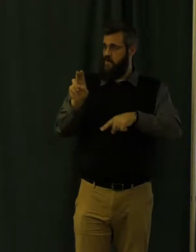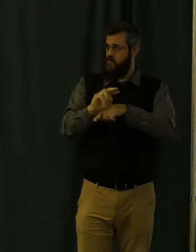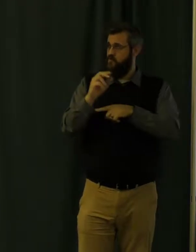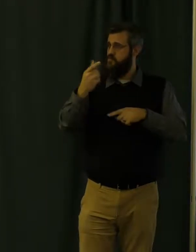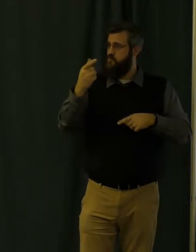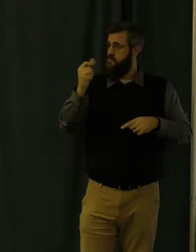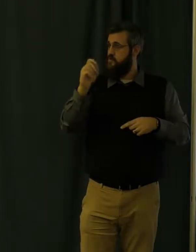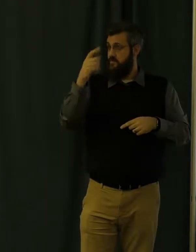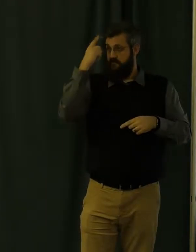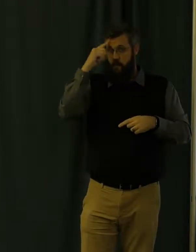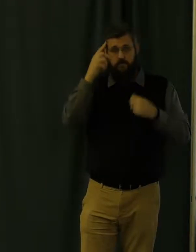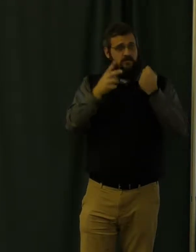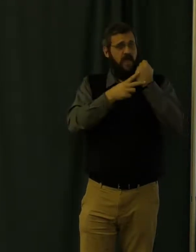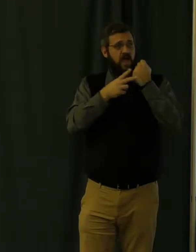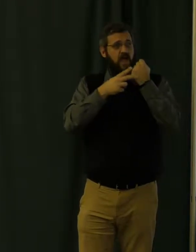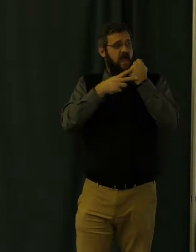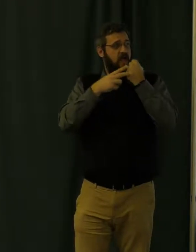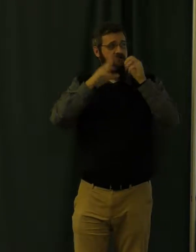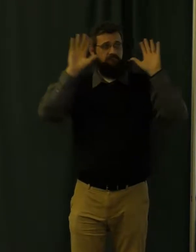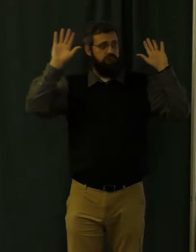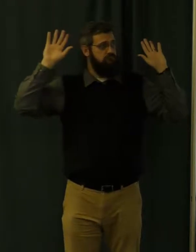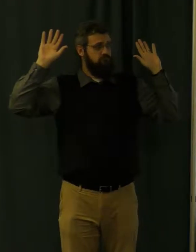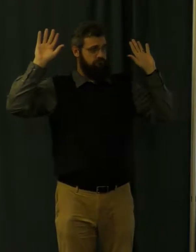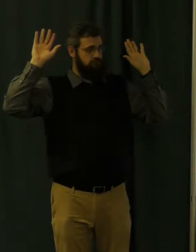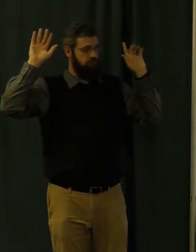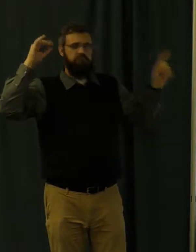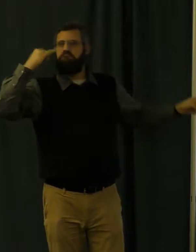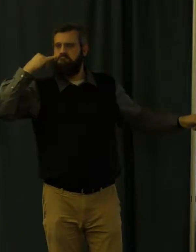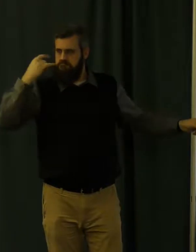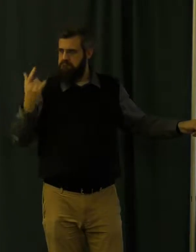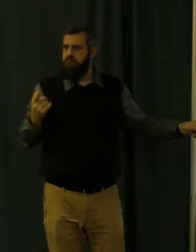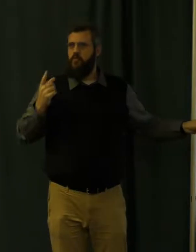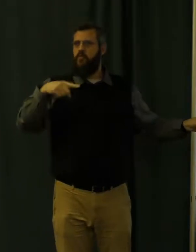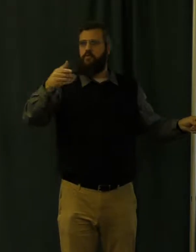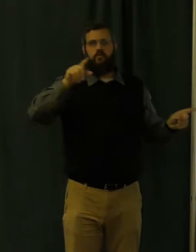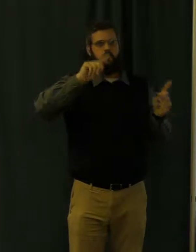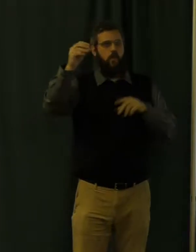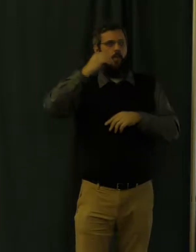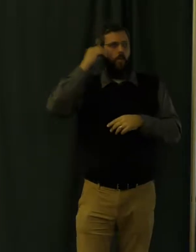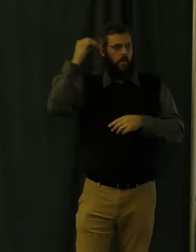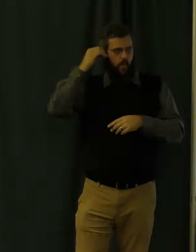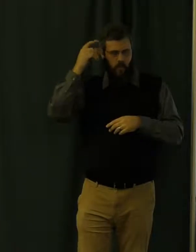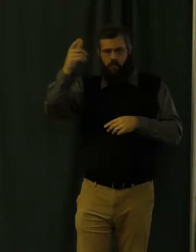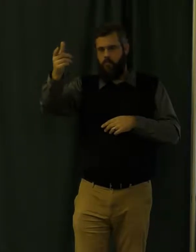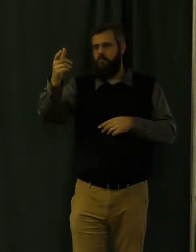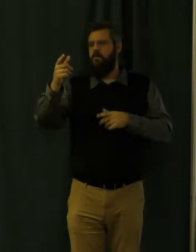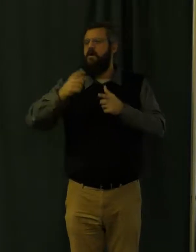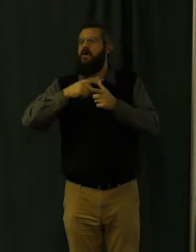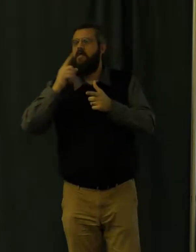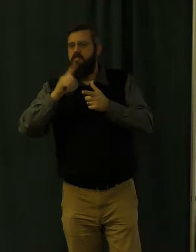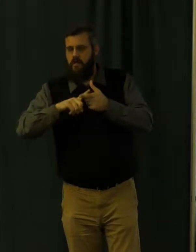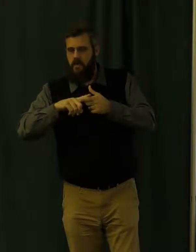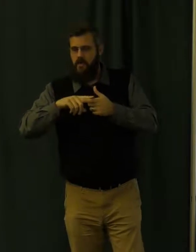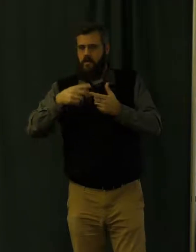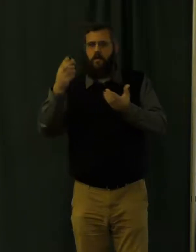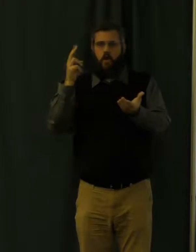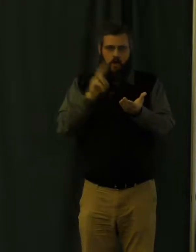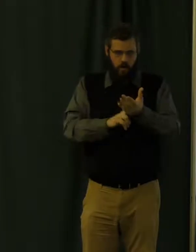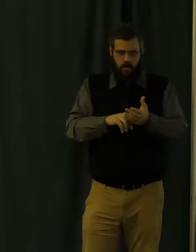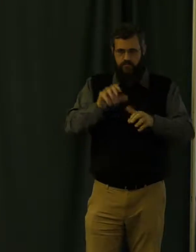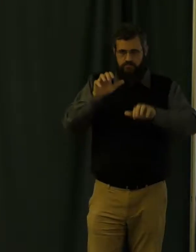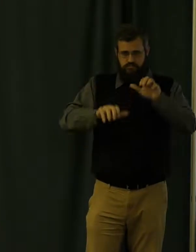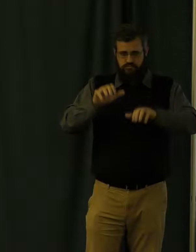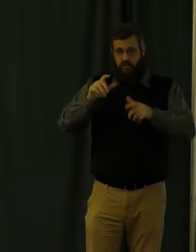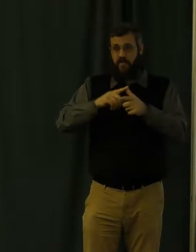so you could, like, go home, log into your Google Drive, download as Microsoft Word, work on it, and re-upload